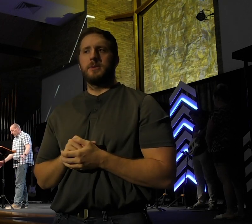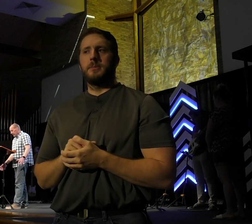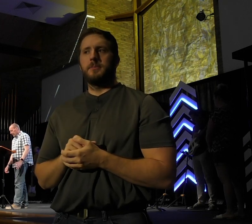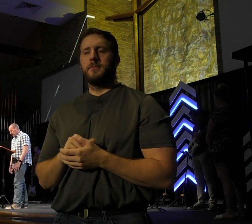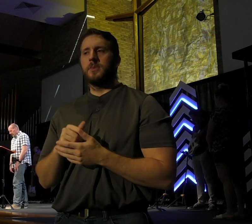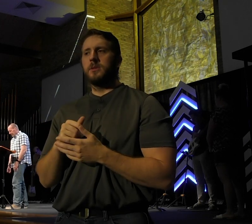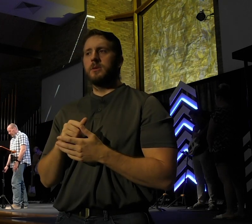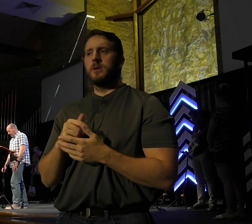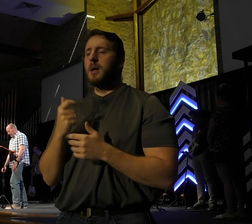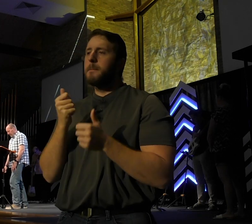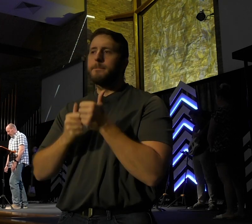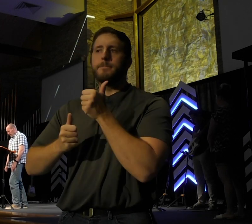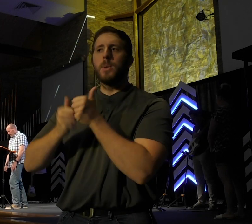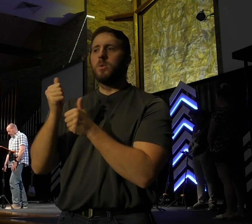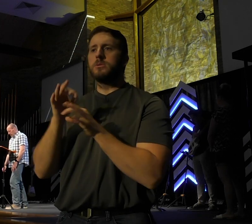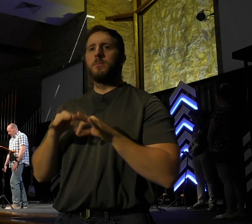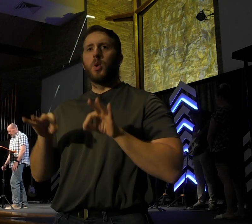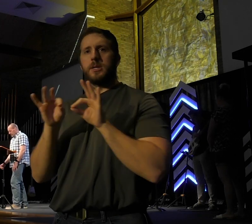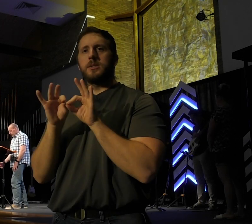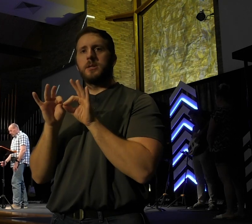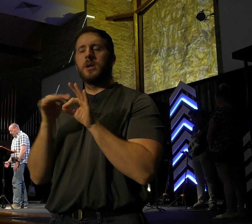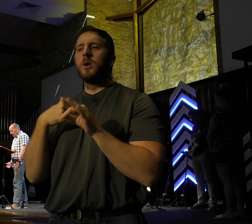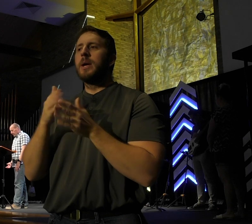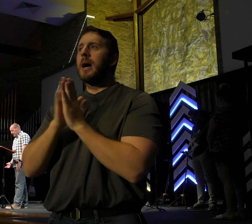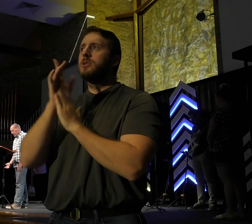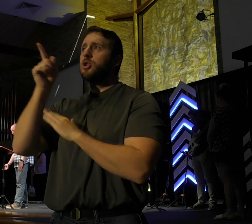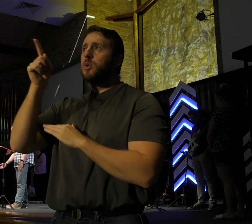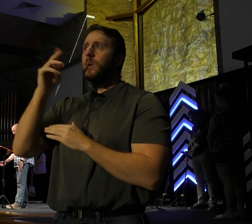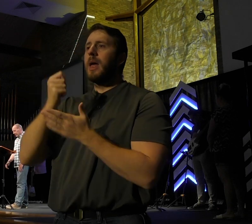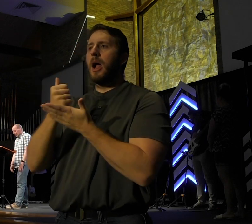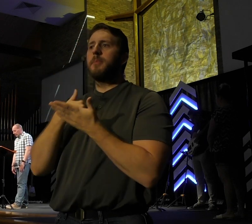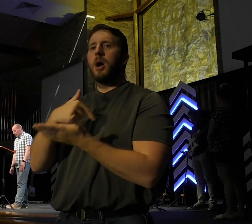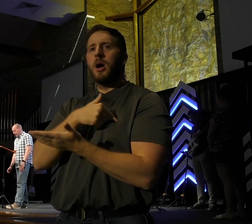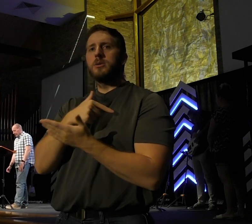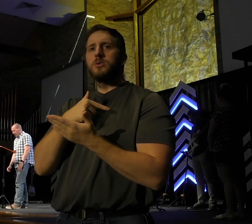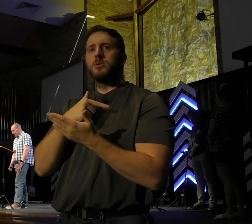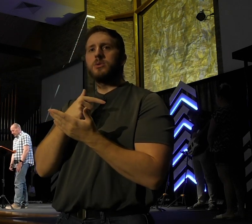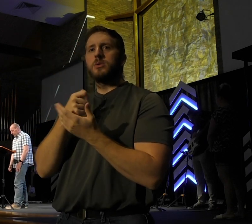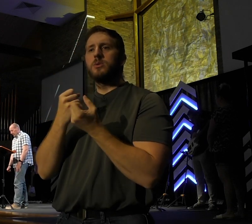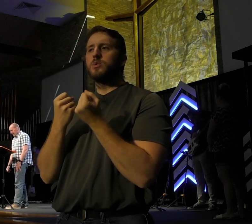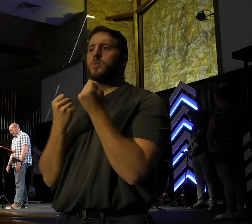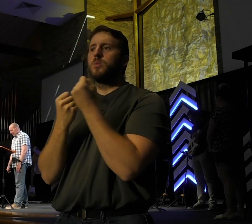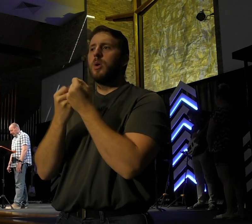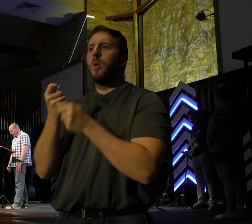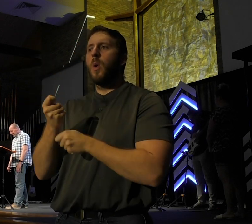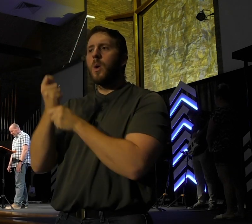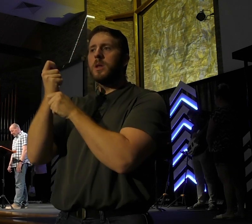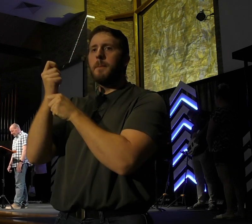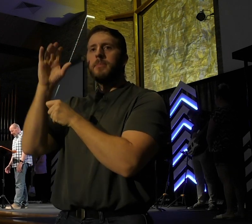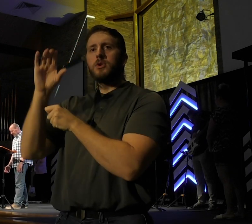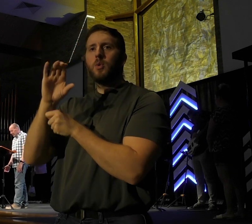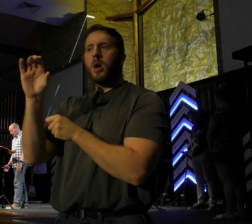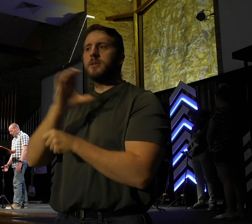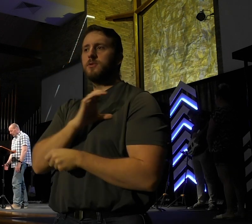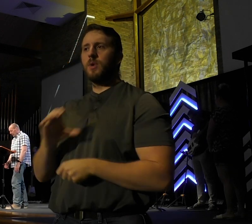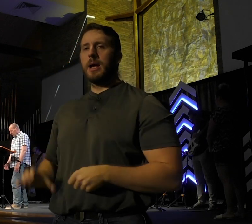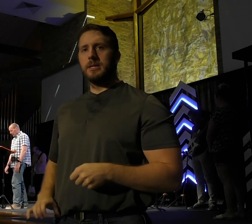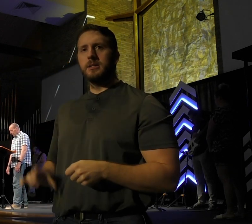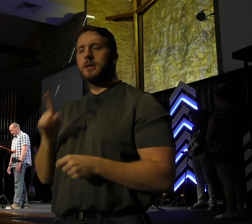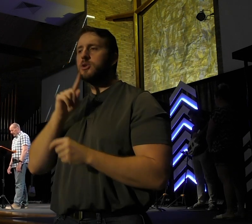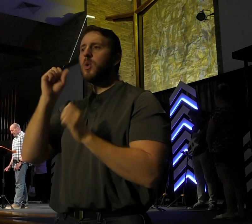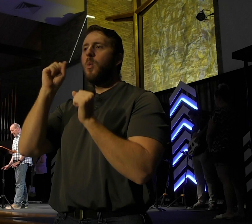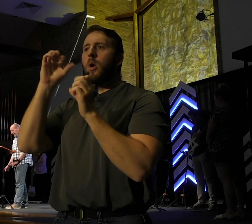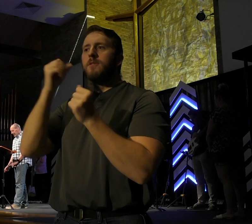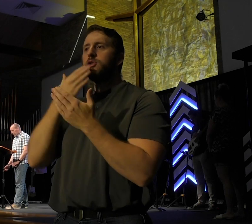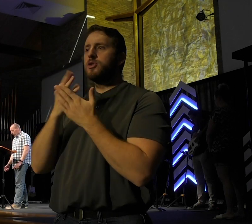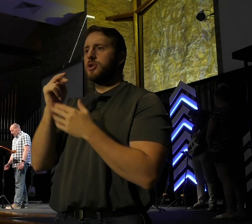Most of all, Lord God, we ask that you would help us to hold up the glorious cross of Christ and his wonderful good